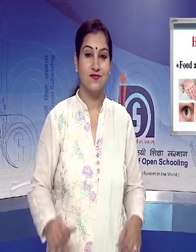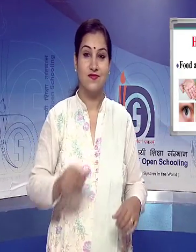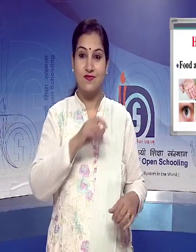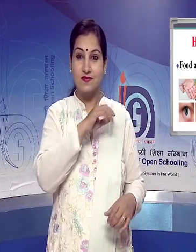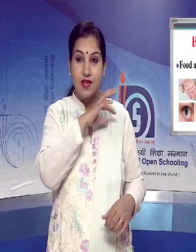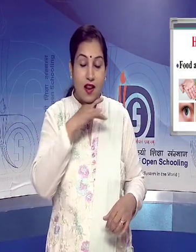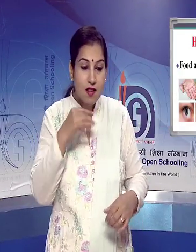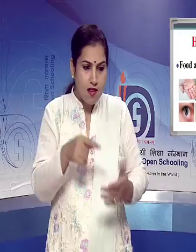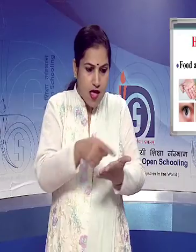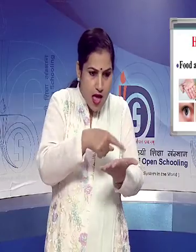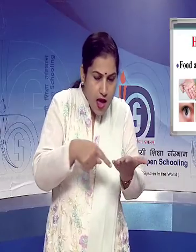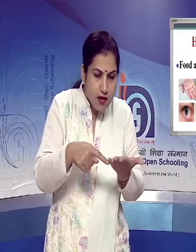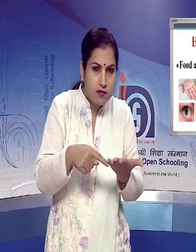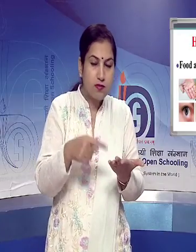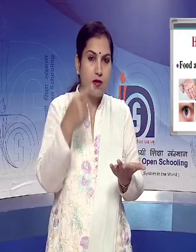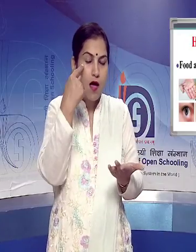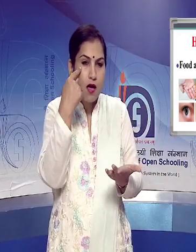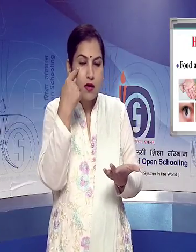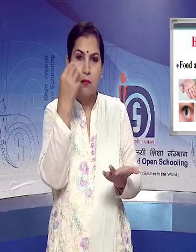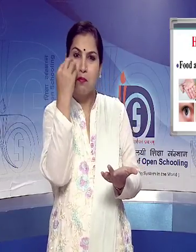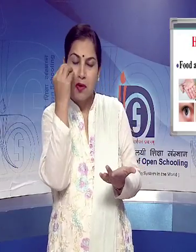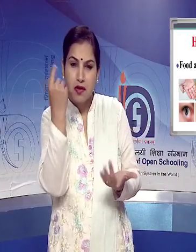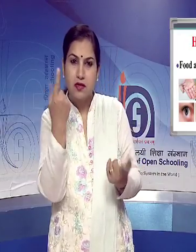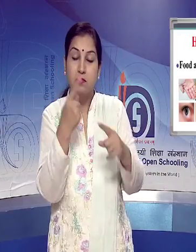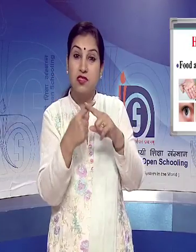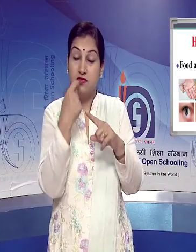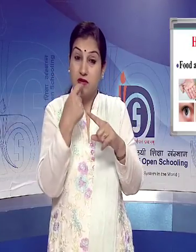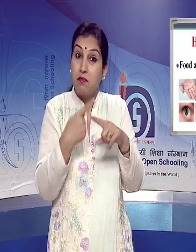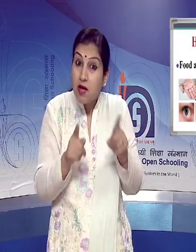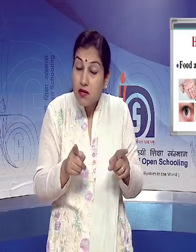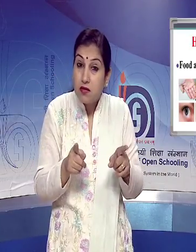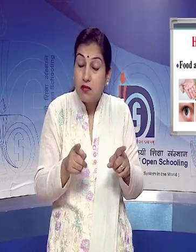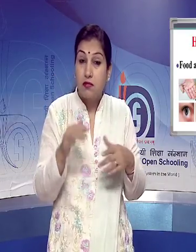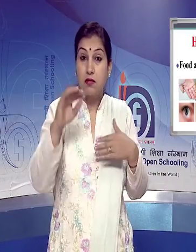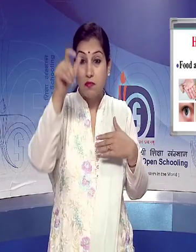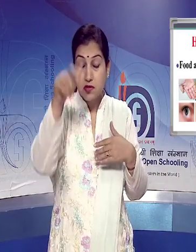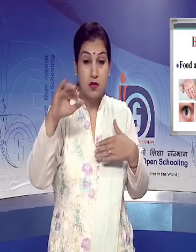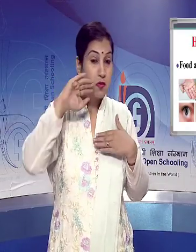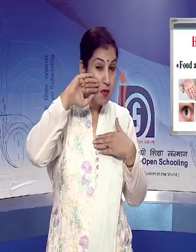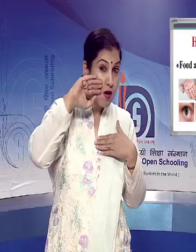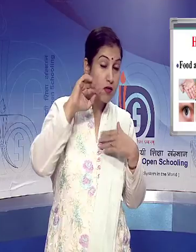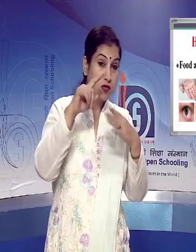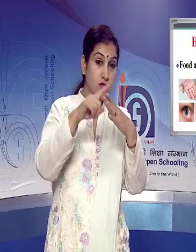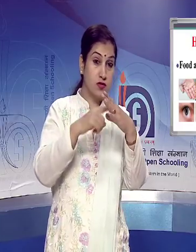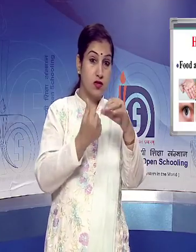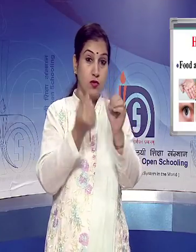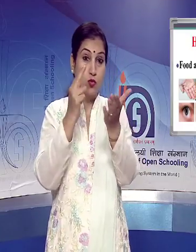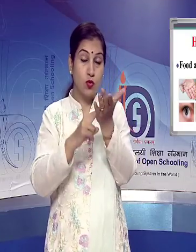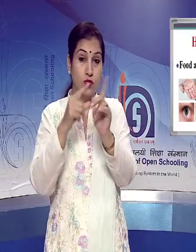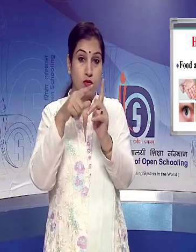color of our body, hand and eye is pinkish and white, but a jaundice